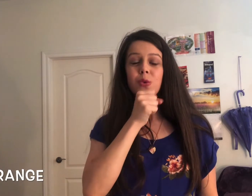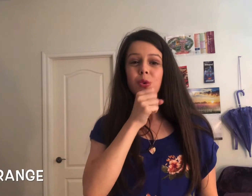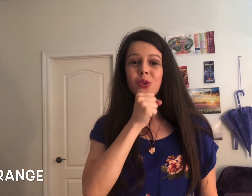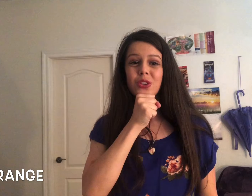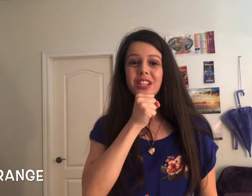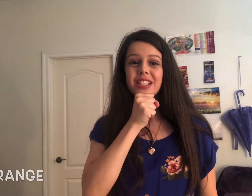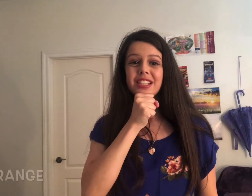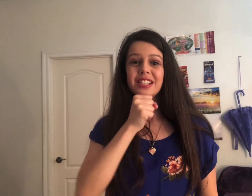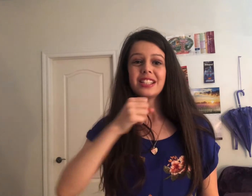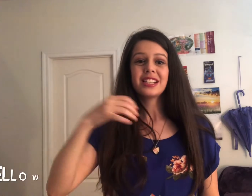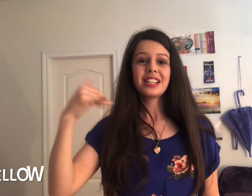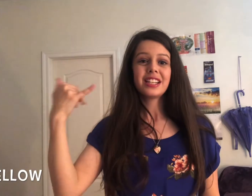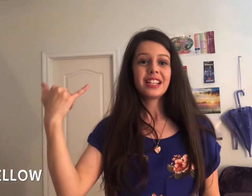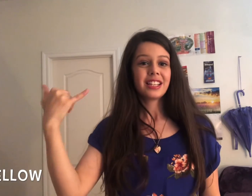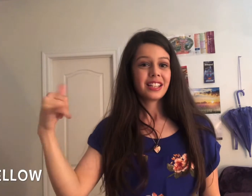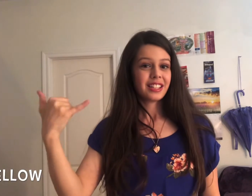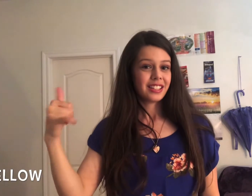orange, yellow,